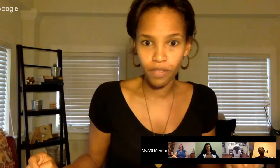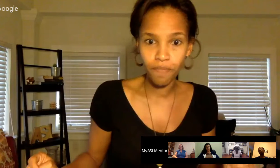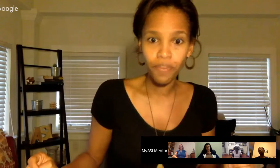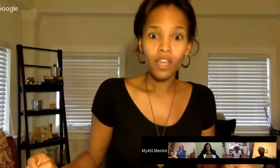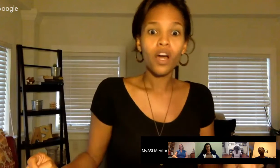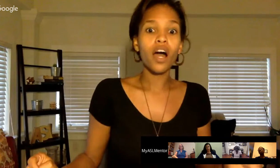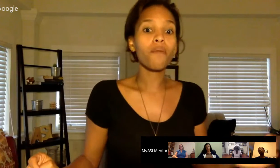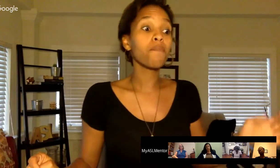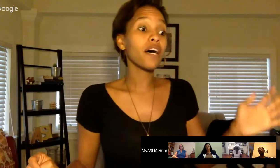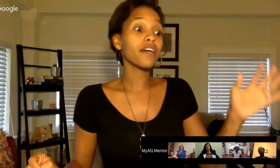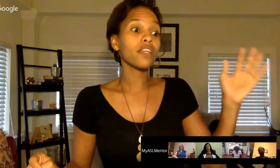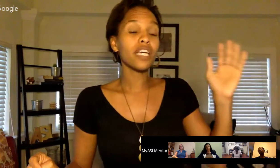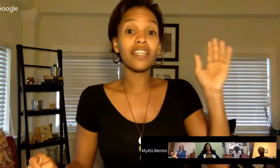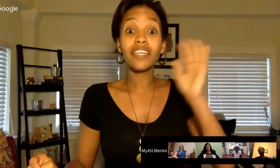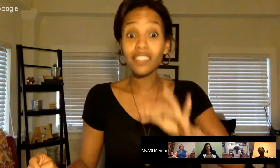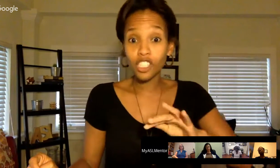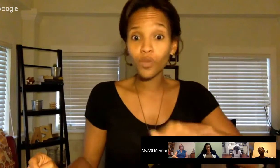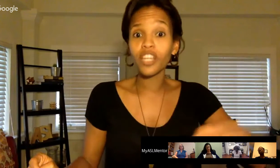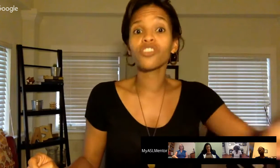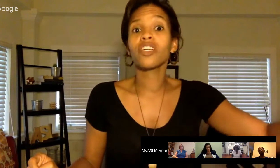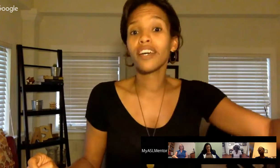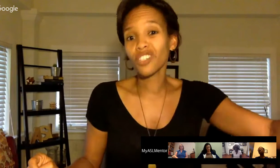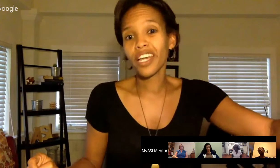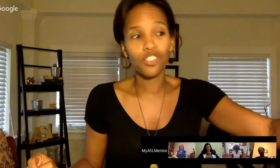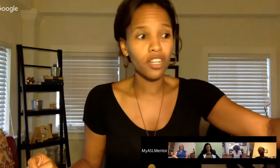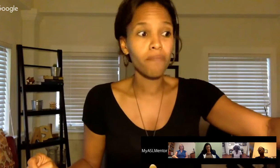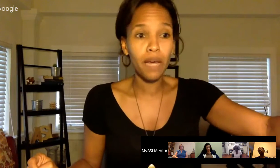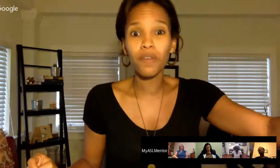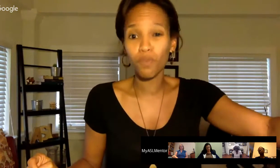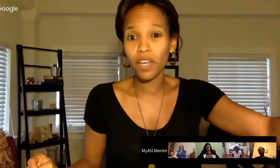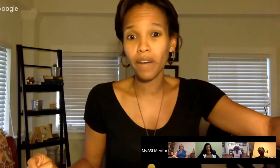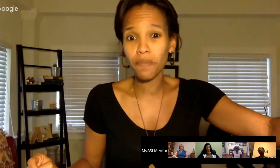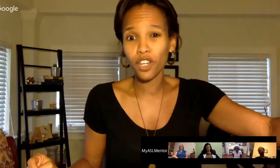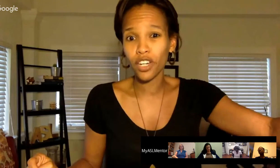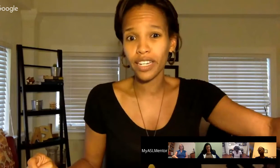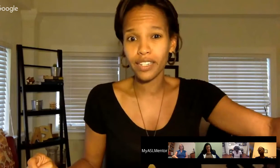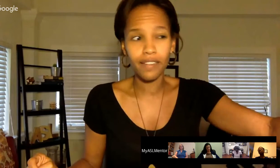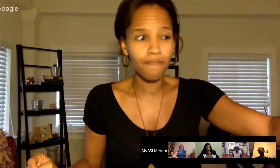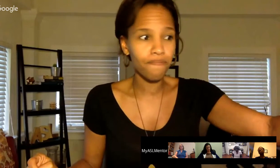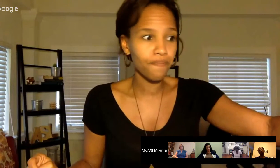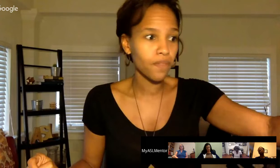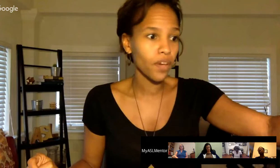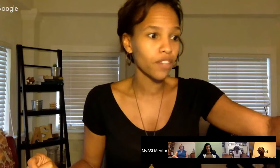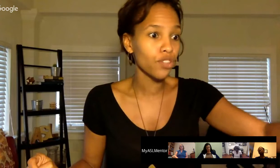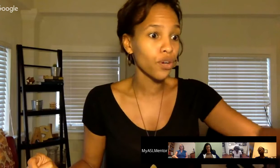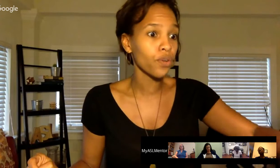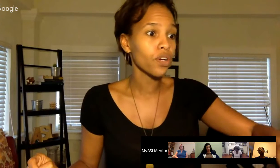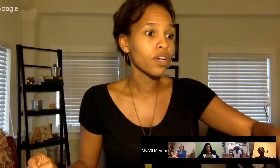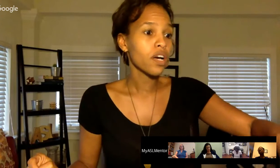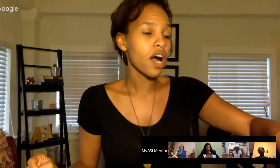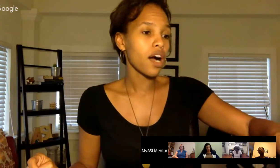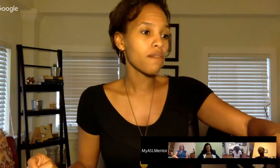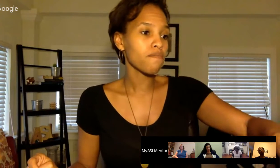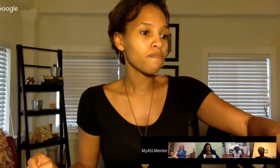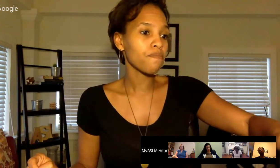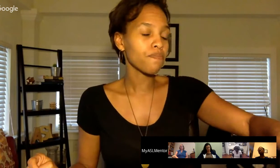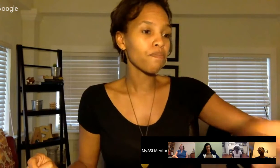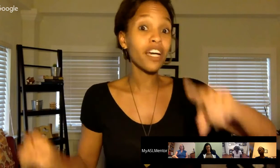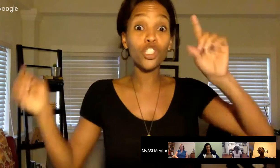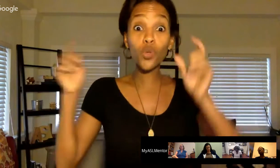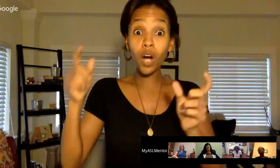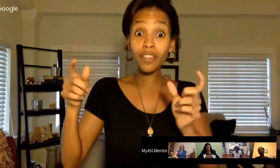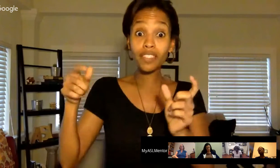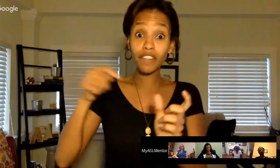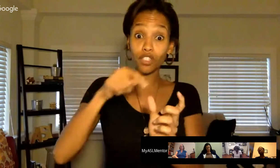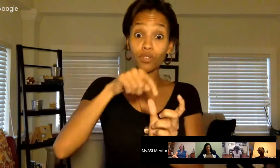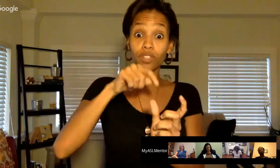situation. But in this situation, in education, it might be a good idea. Okay, so